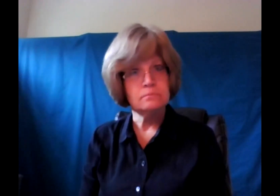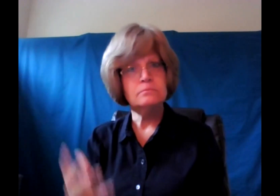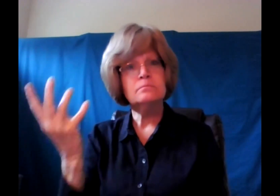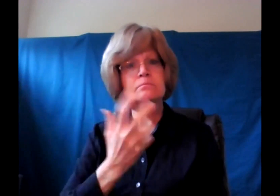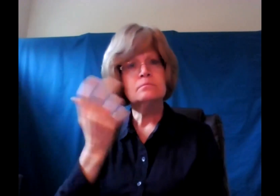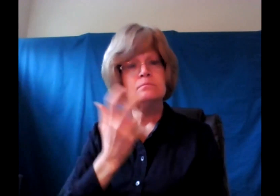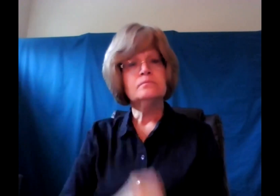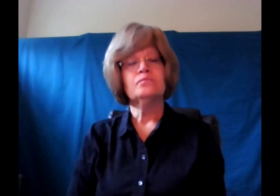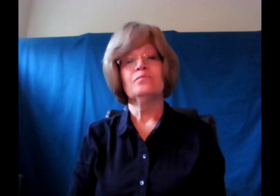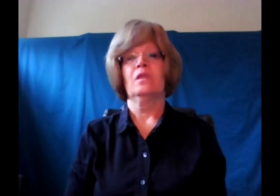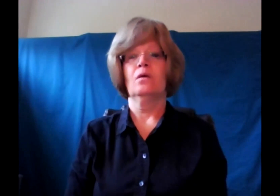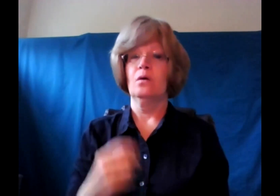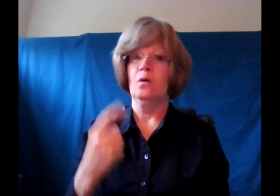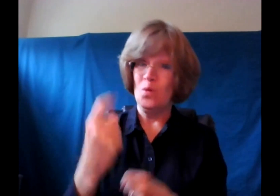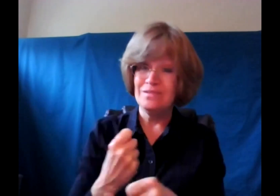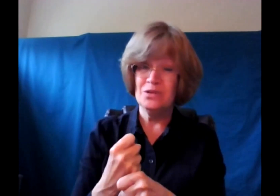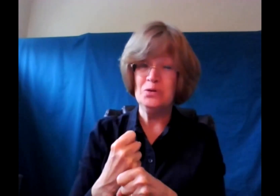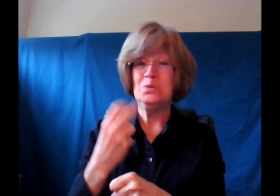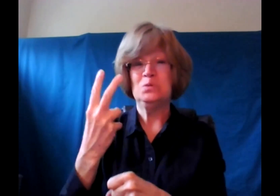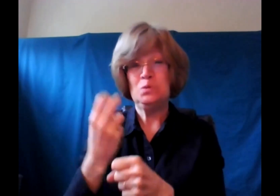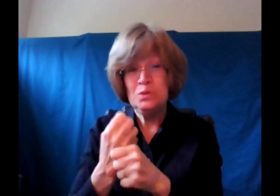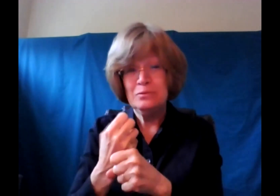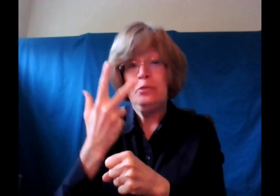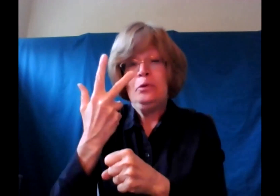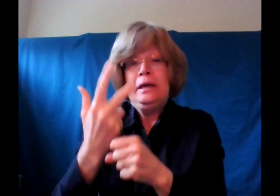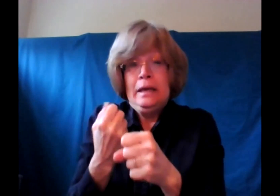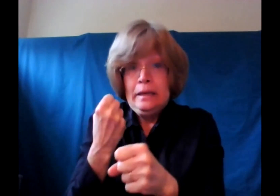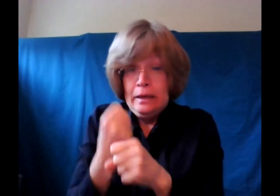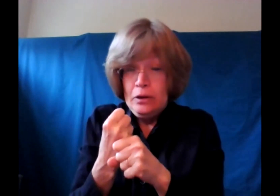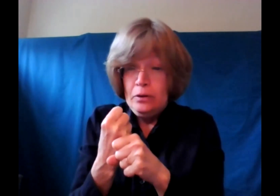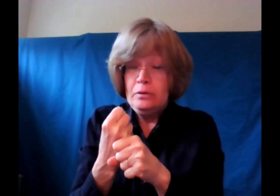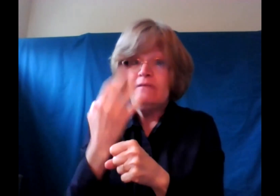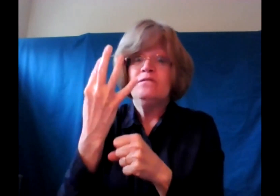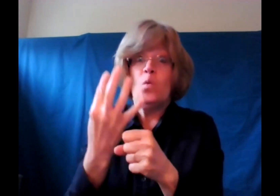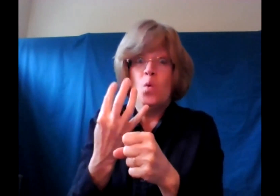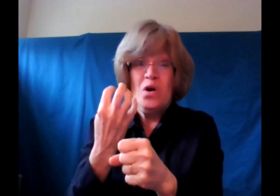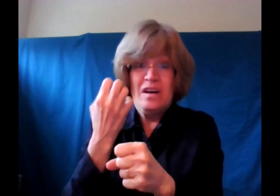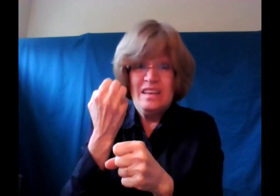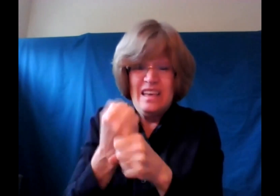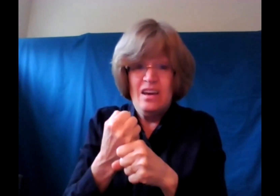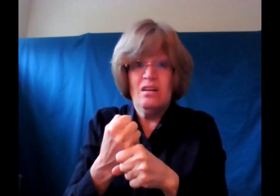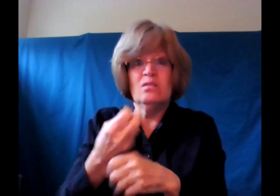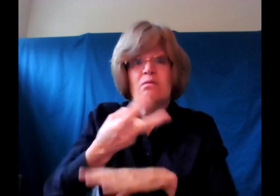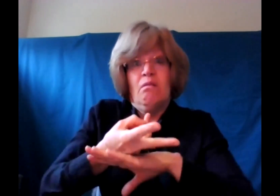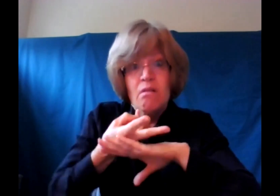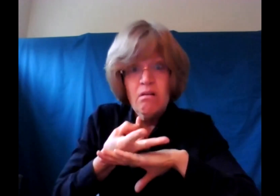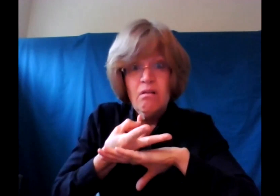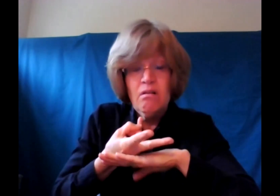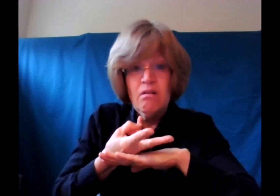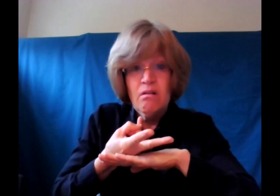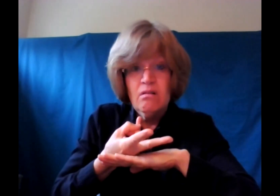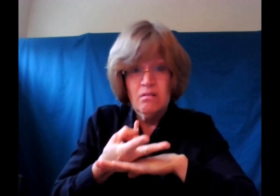Amazing. 1 year went by, 2 years went by, 3 years went by, 4 years, he's lying on